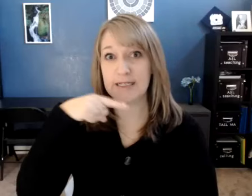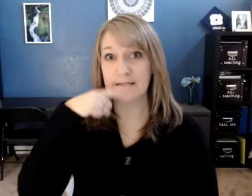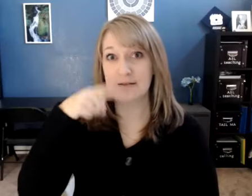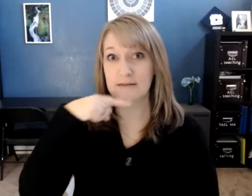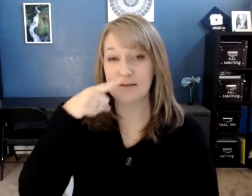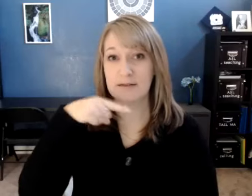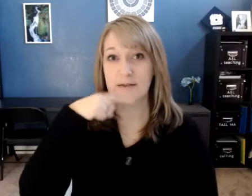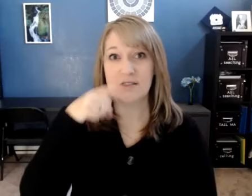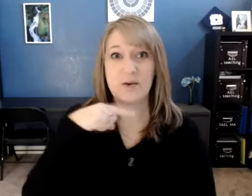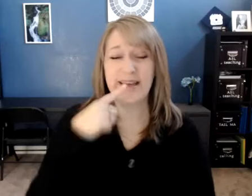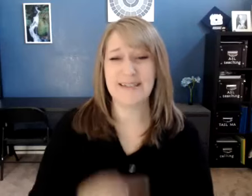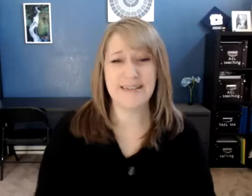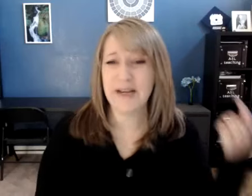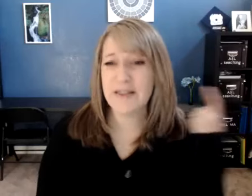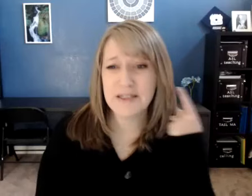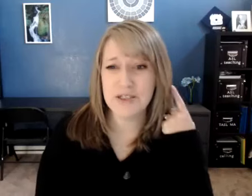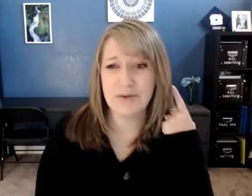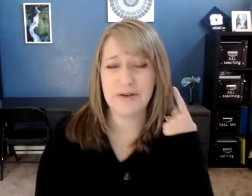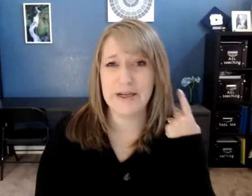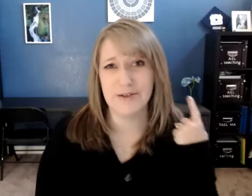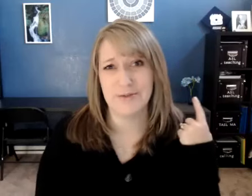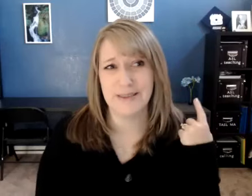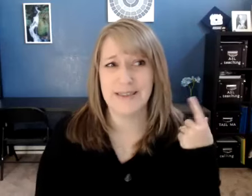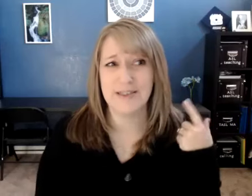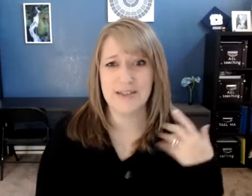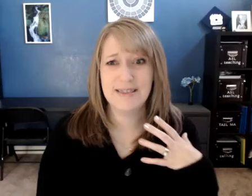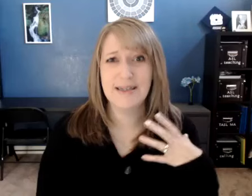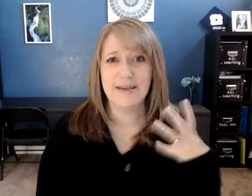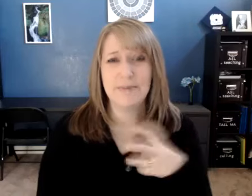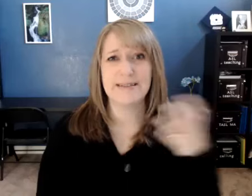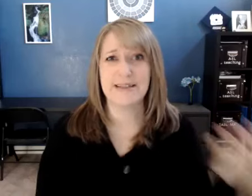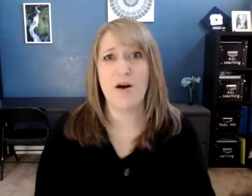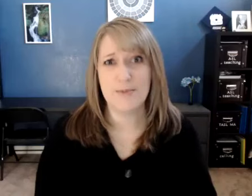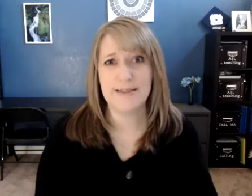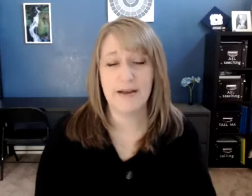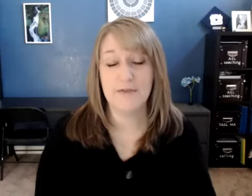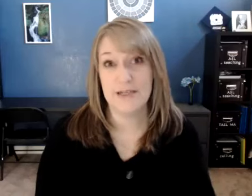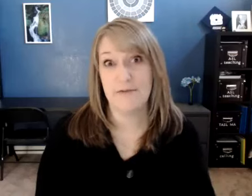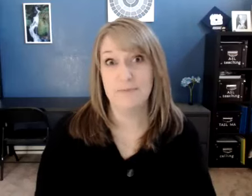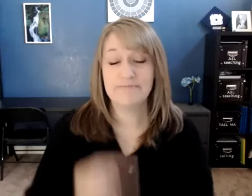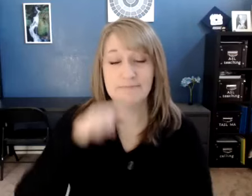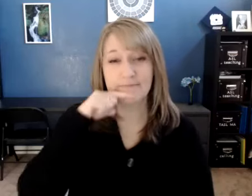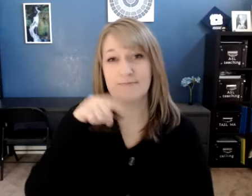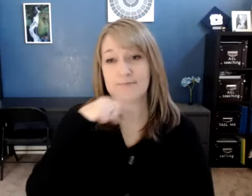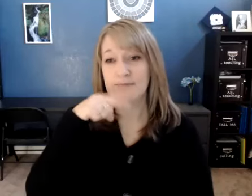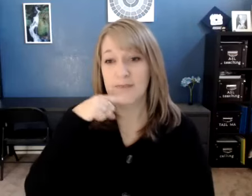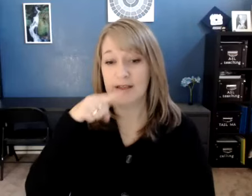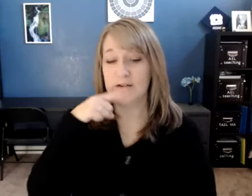Hearing. So again, it doesn't have anything to do with your ears, really. It just means the opposite of deaf.